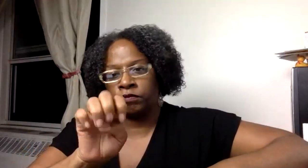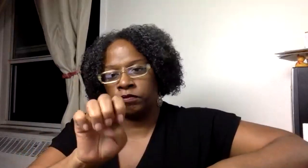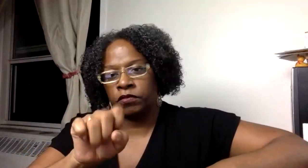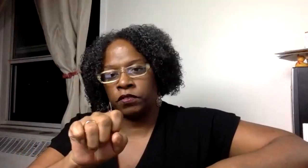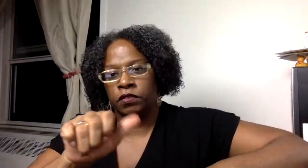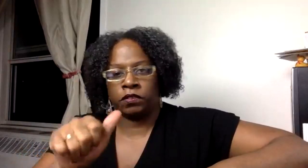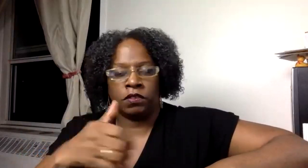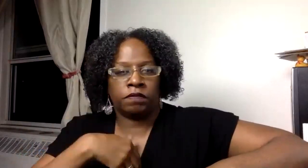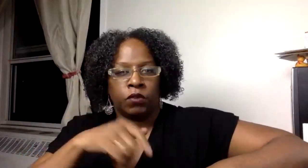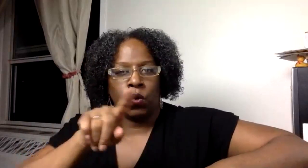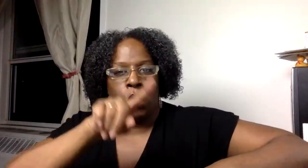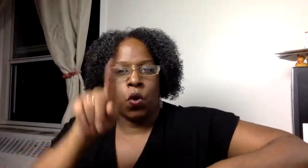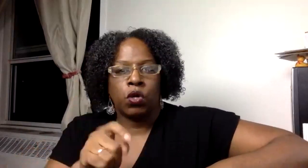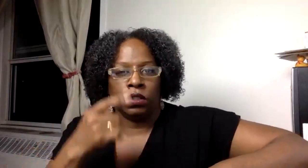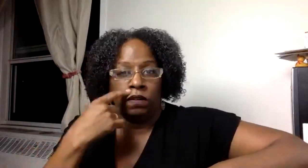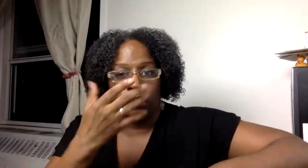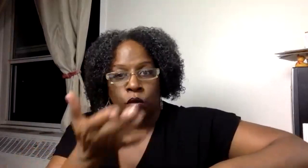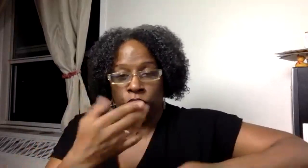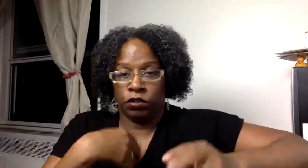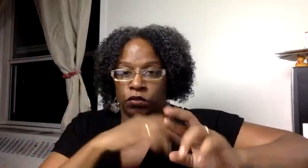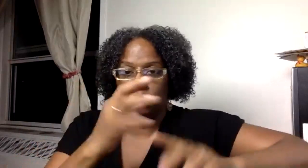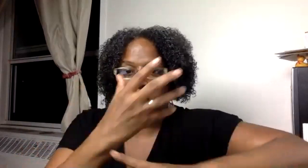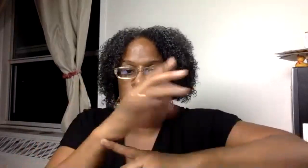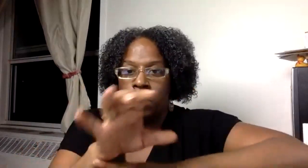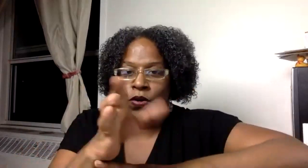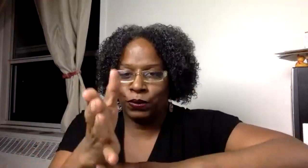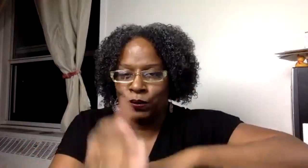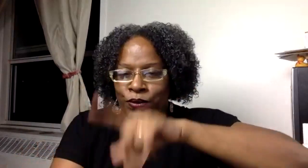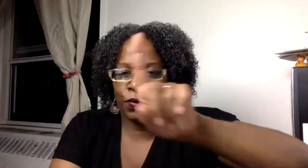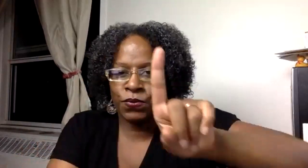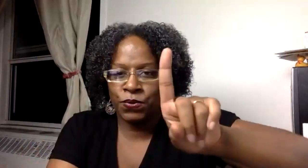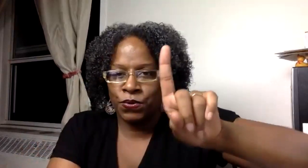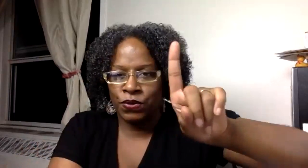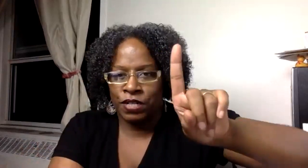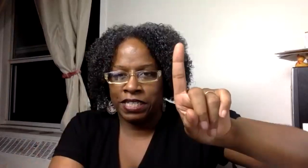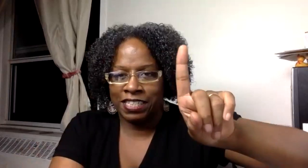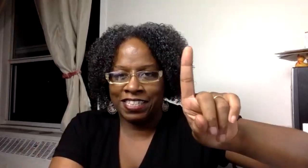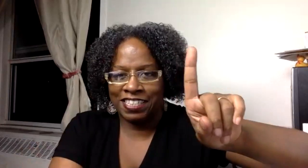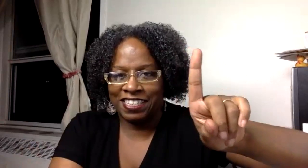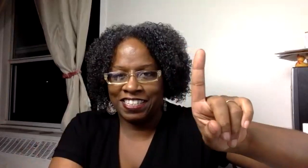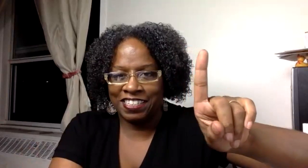Now I see Vanessa also has a question for you as well. So I'm going to go ahead and spotlight Vanessa right now.